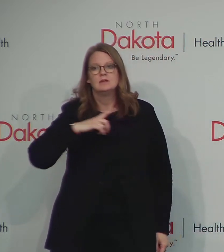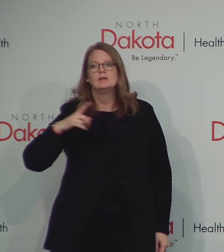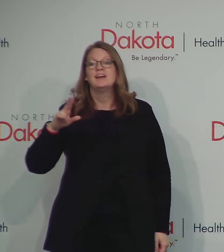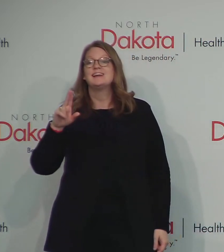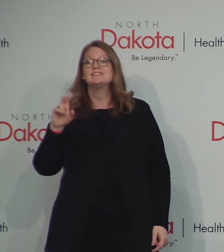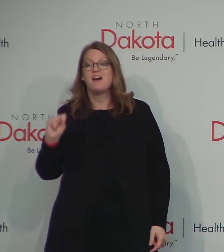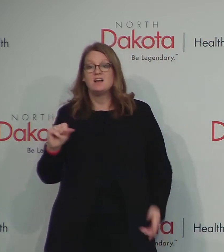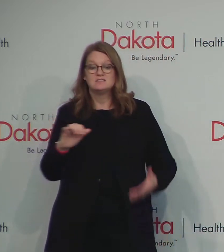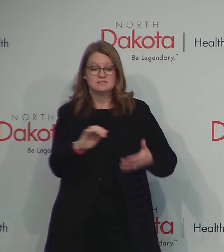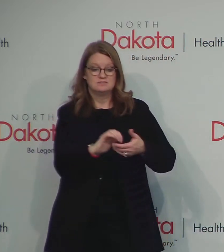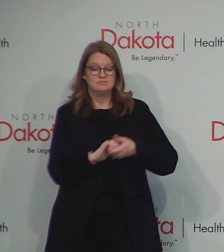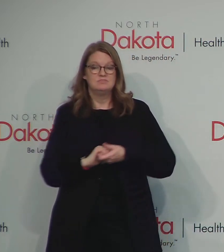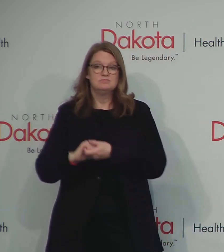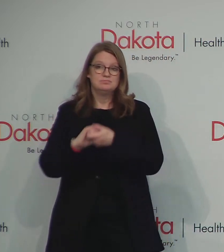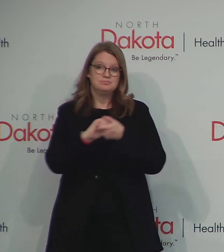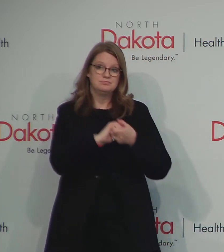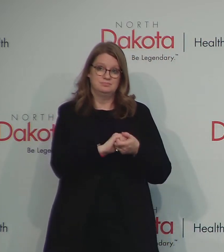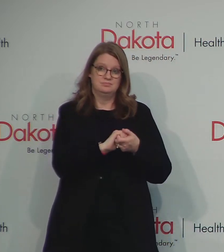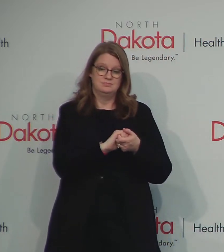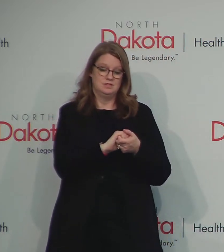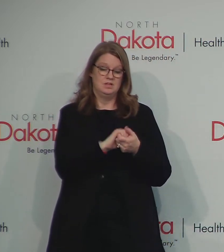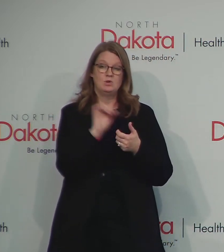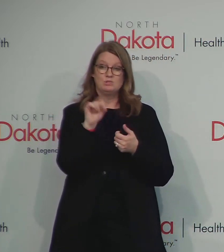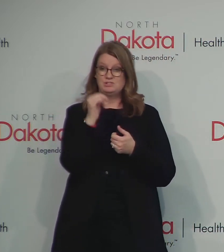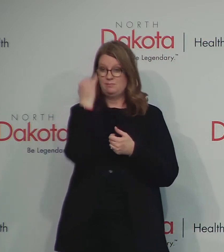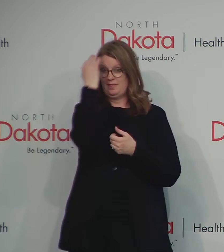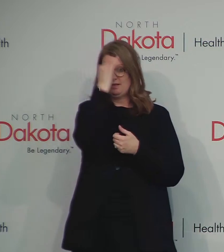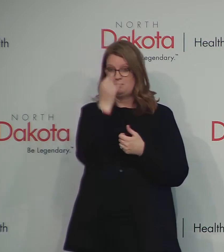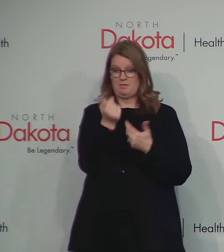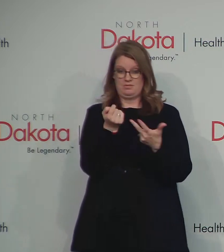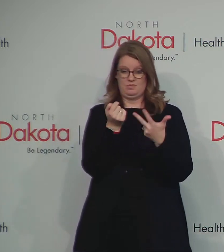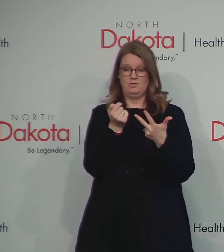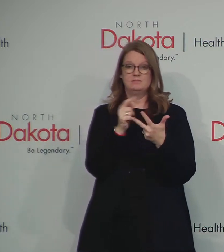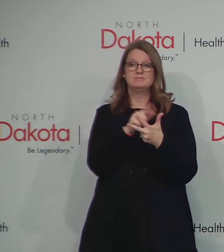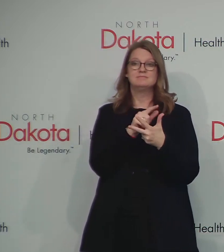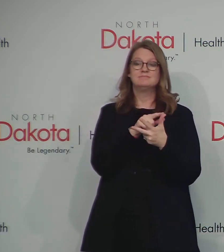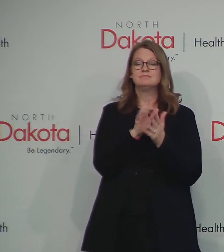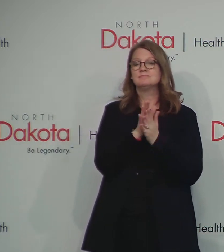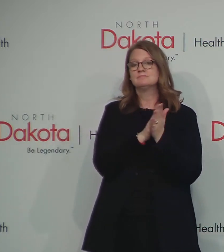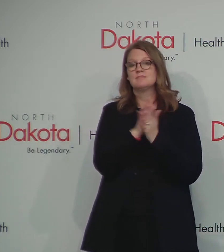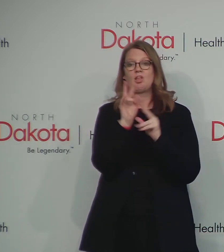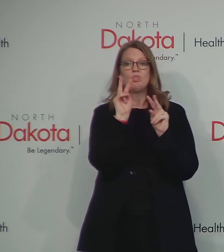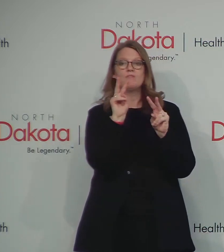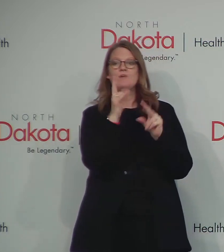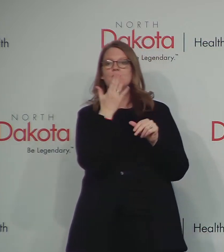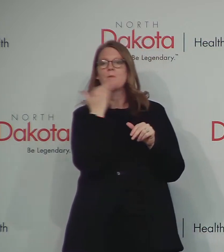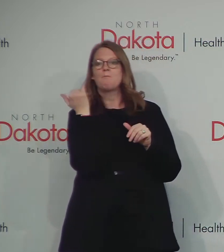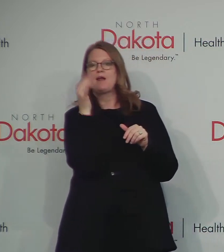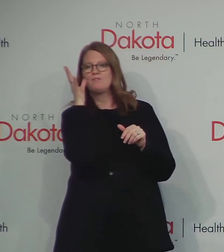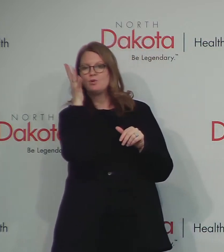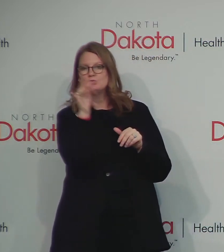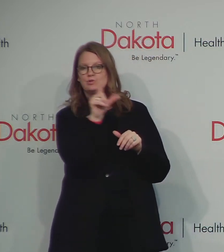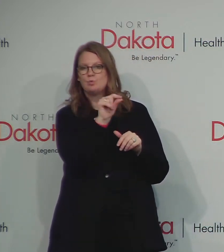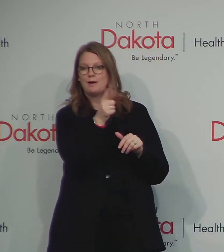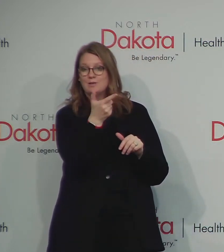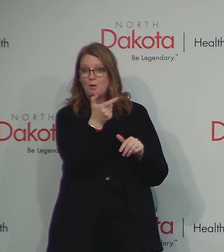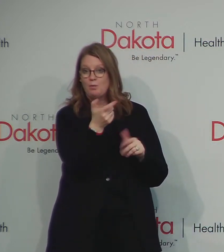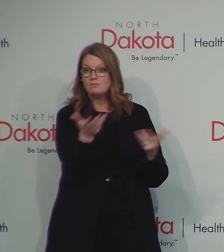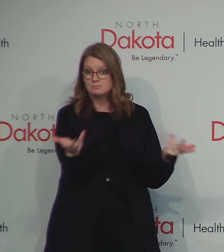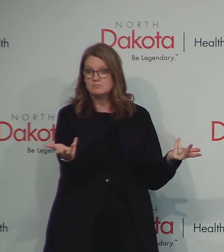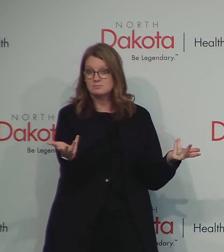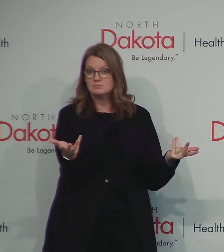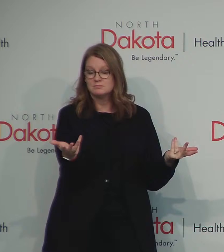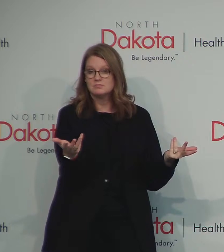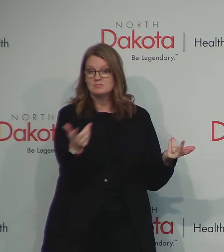there's three things that we should be thinking about. One is that we should be looking forward to a brighter future in 2021 because we are in a